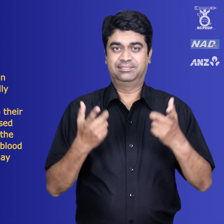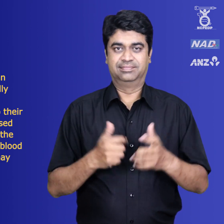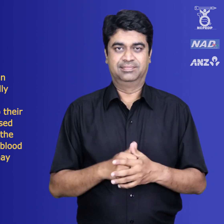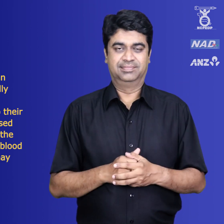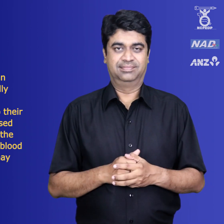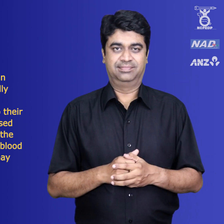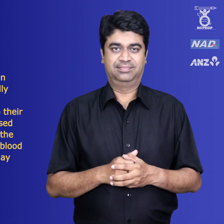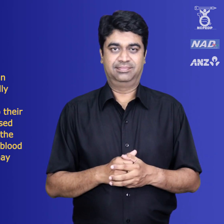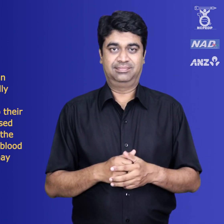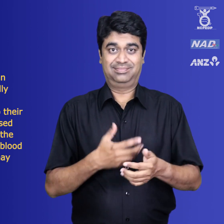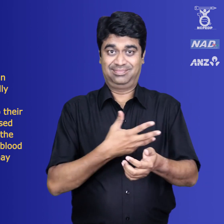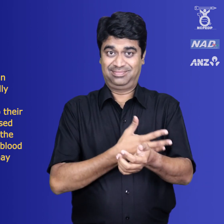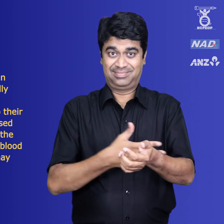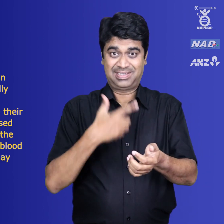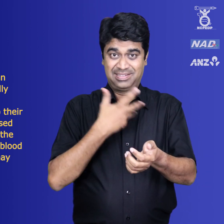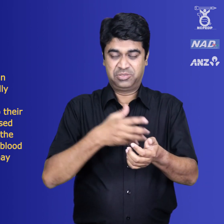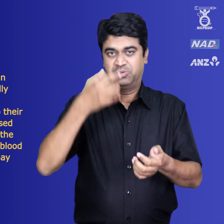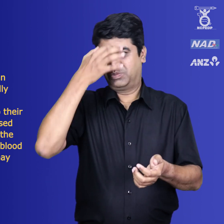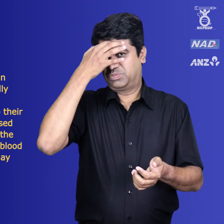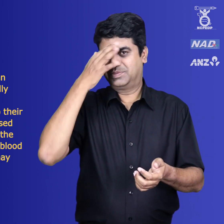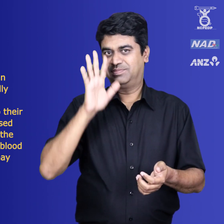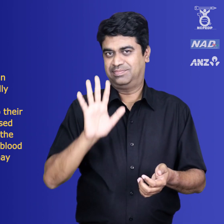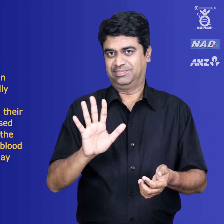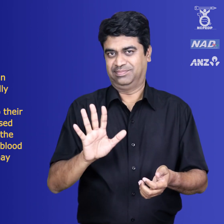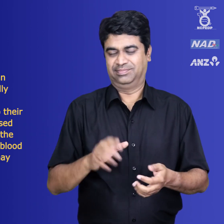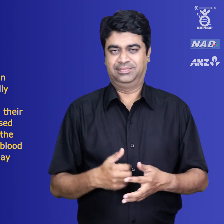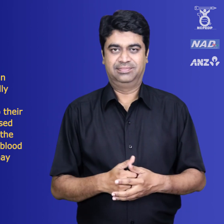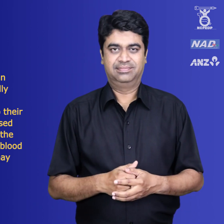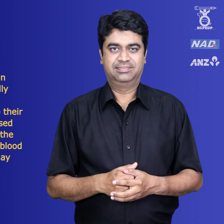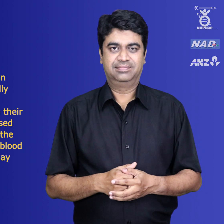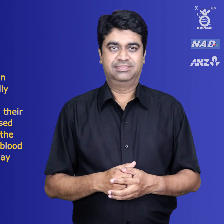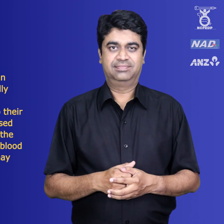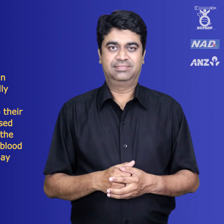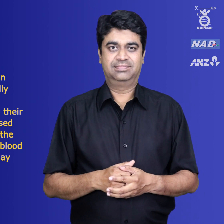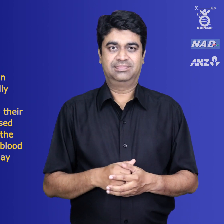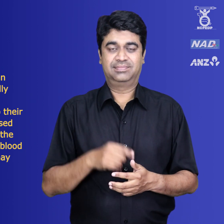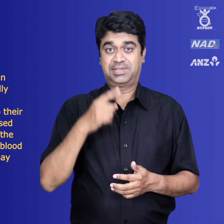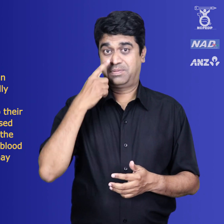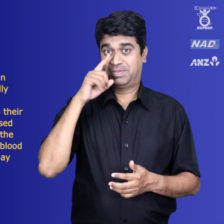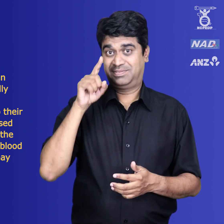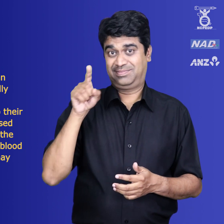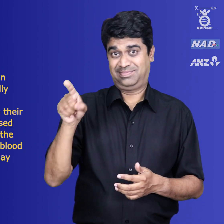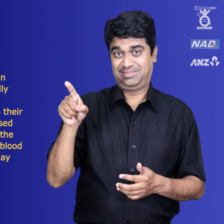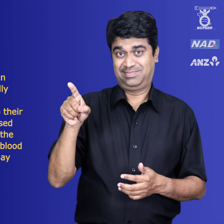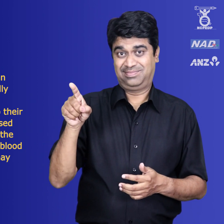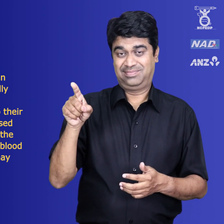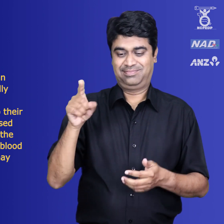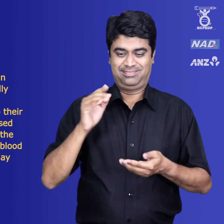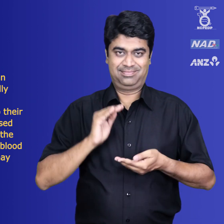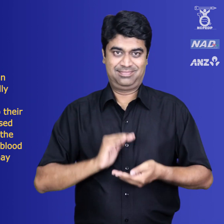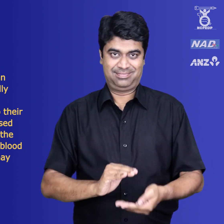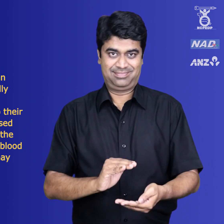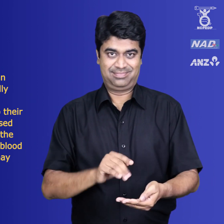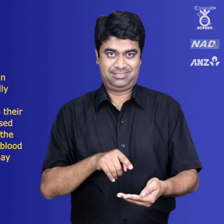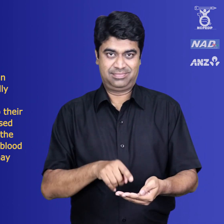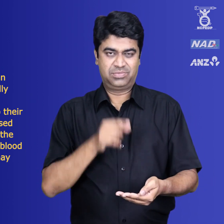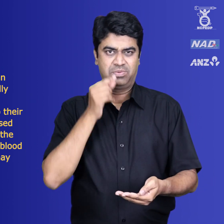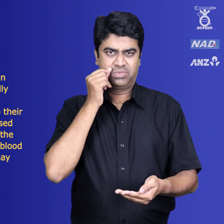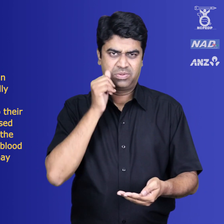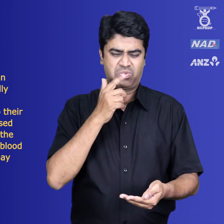Hemophilia means an inheritable disease usually affecting only male but transmitted by women